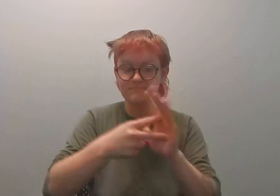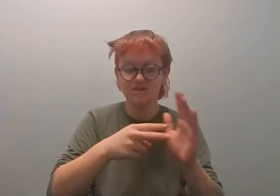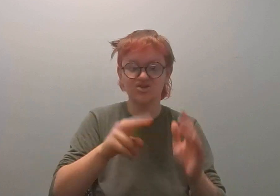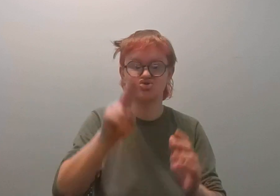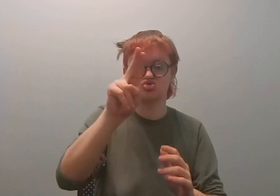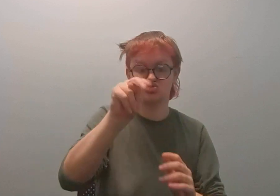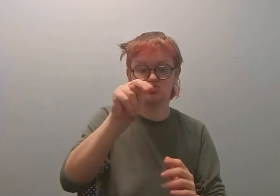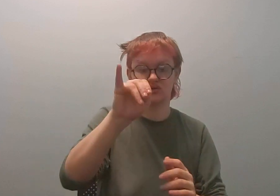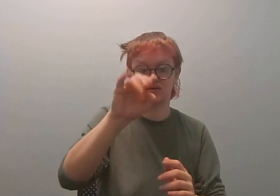cloud.